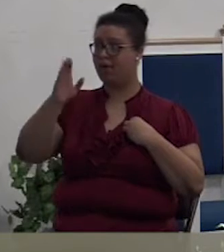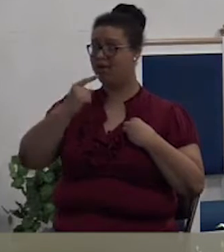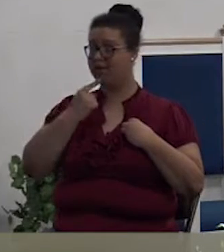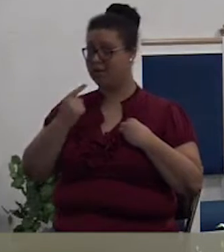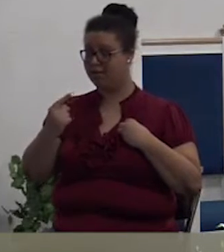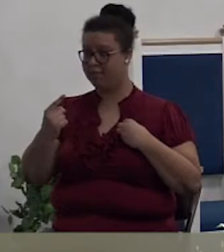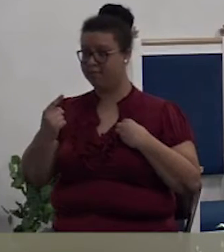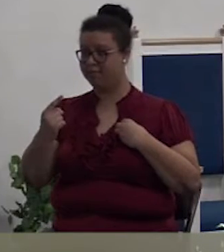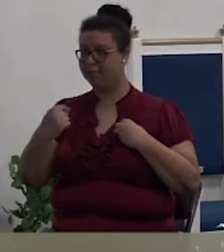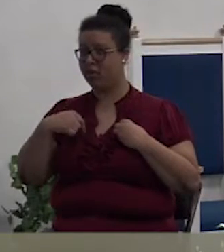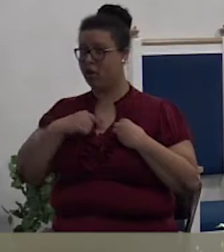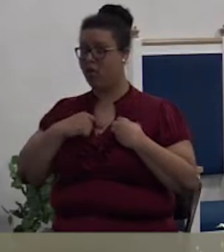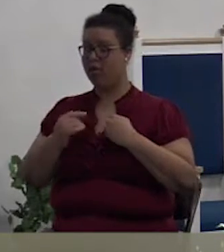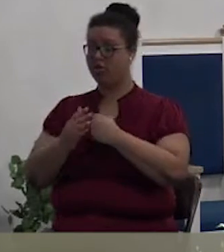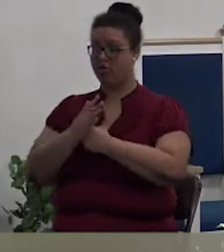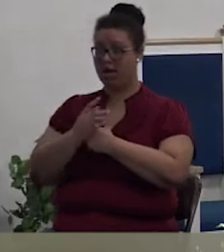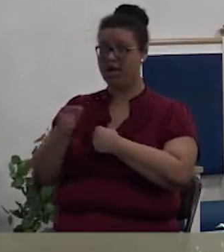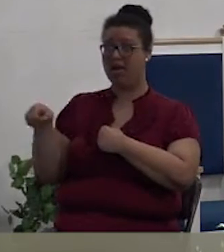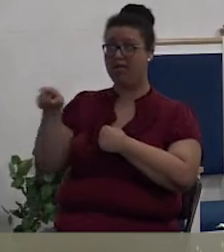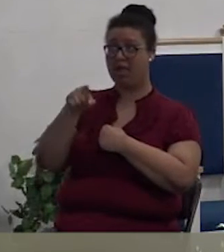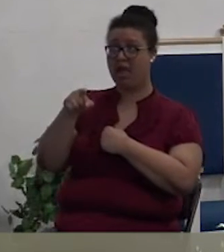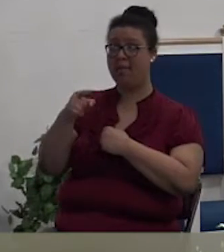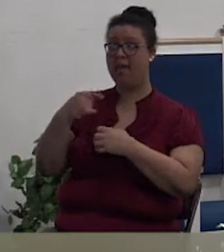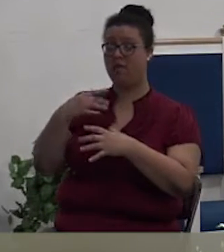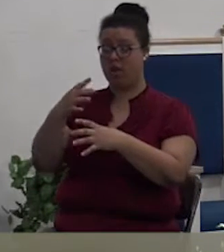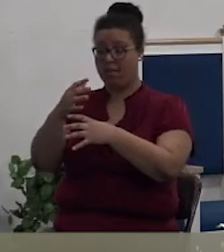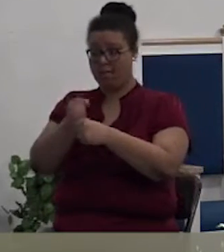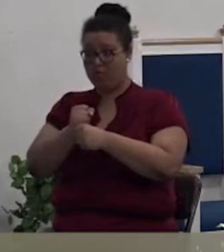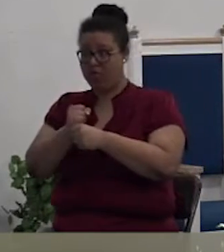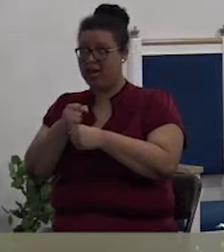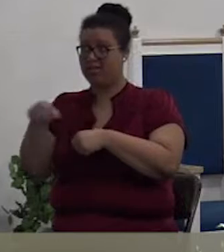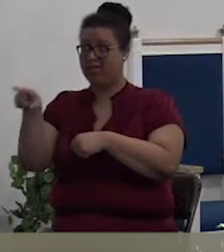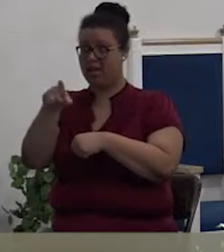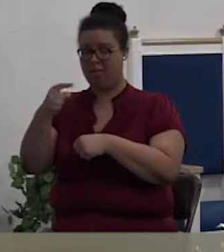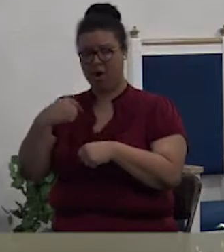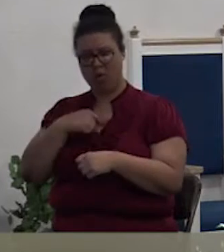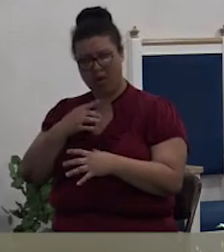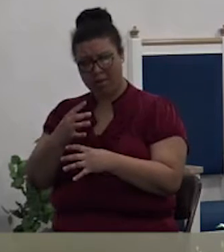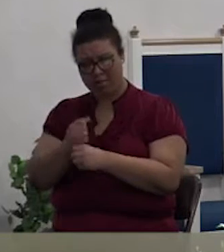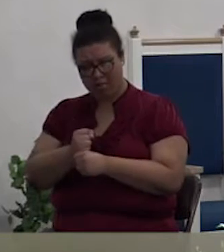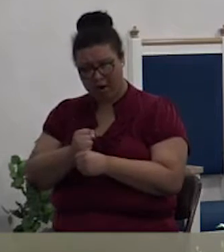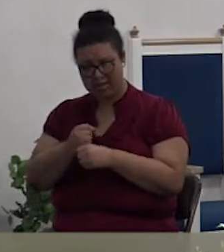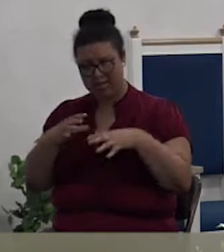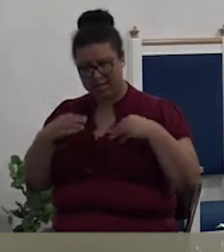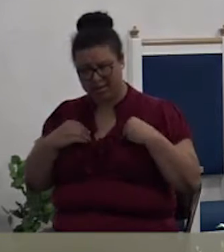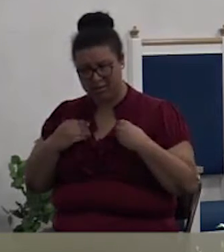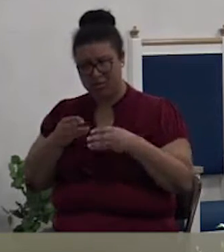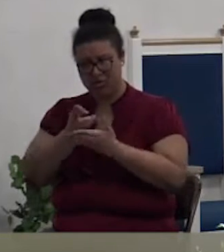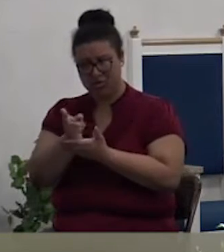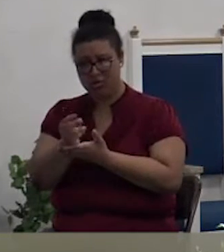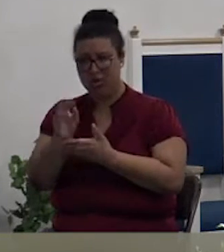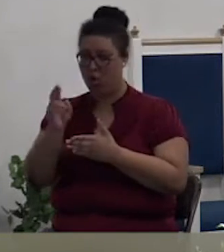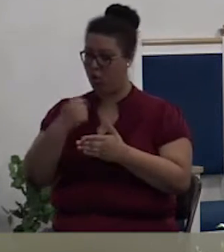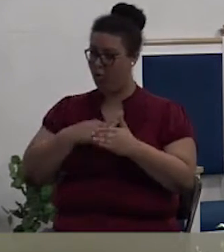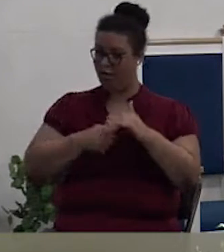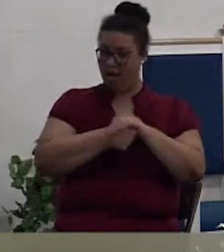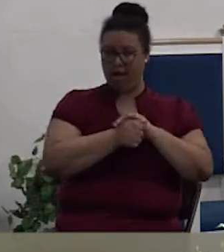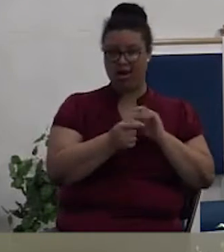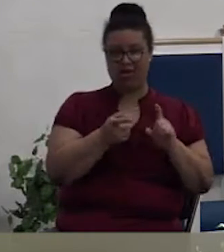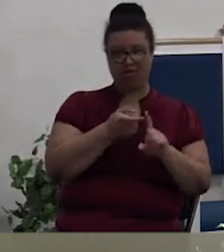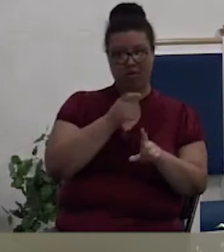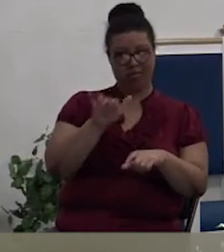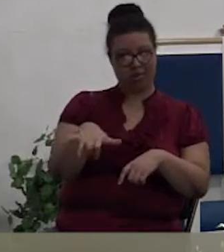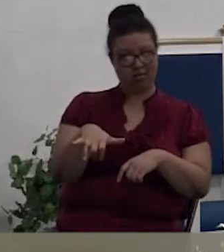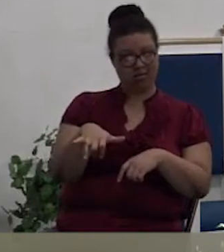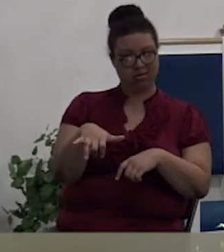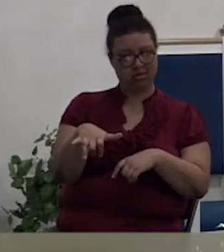and we're persuaded of them and embrace them. Are we embracing the truth or are we hiding from it? Now, let me just